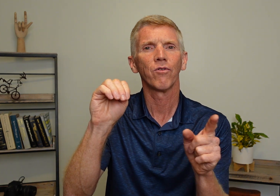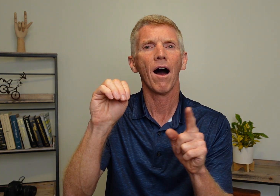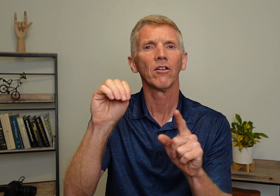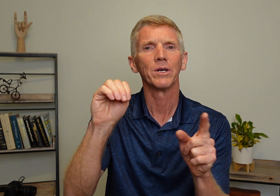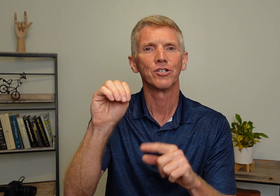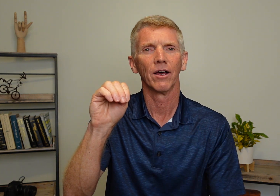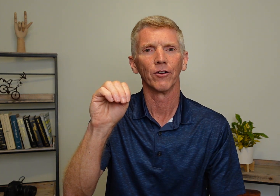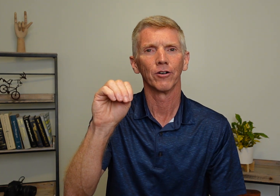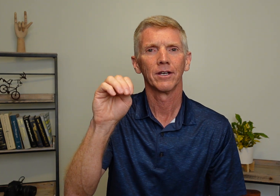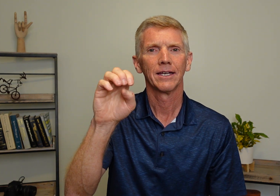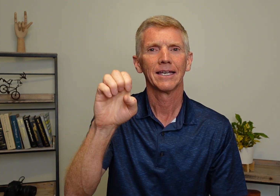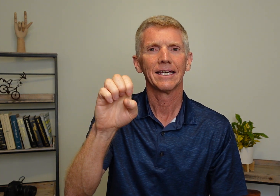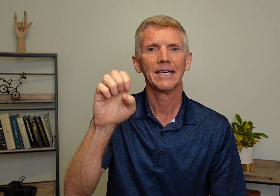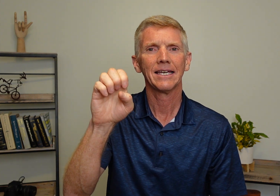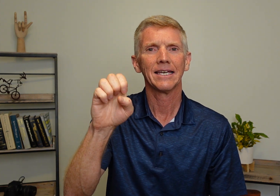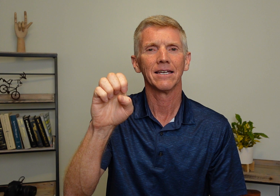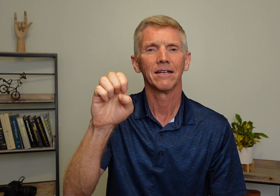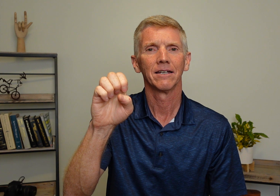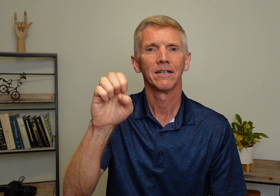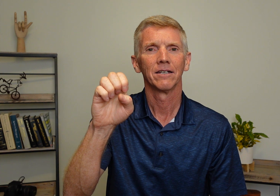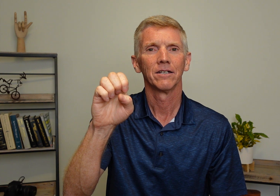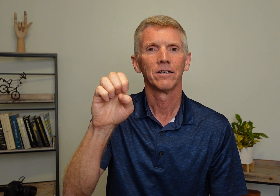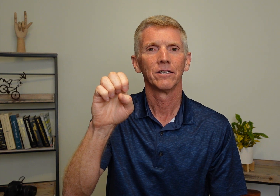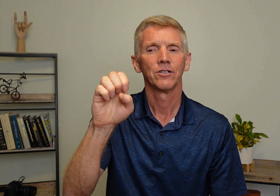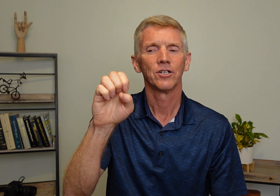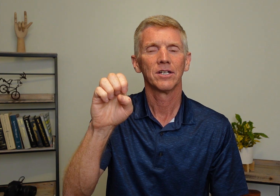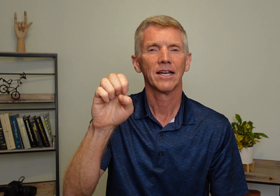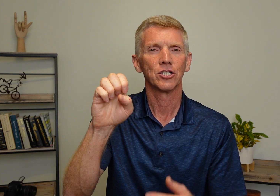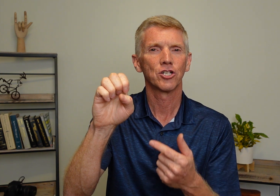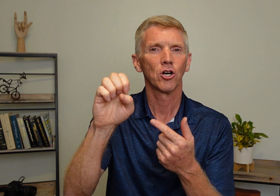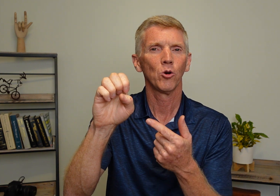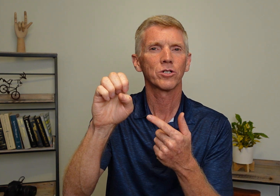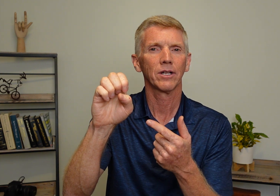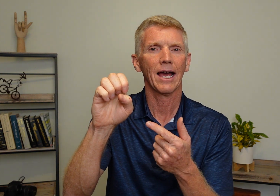follow each other? E-E. Do you see that? So slight.